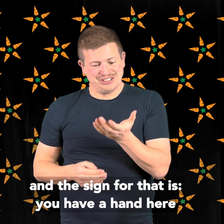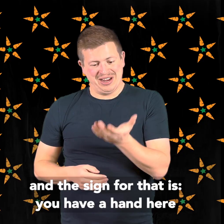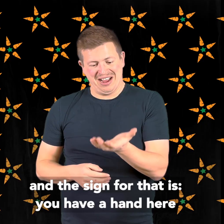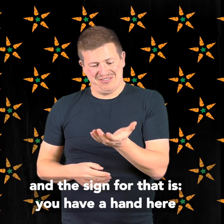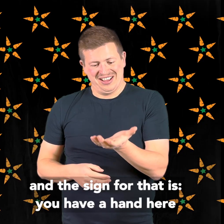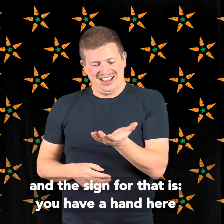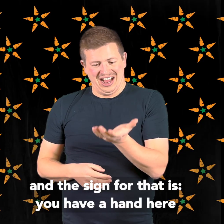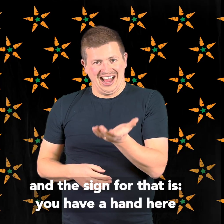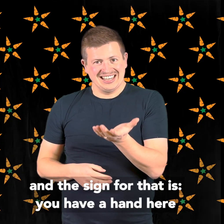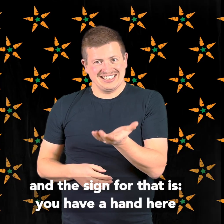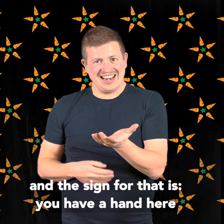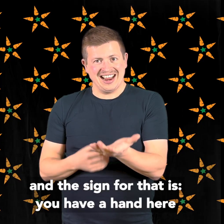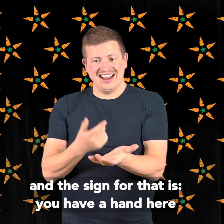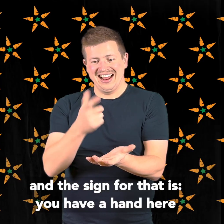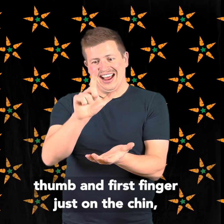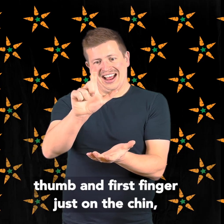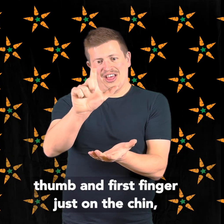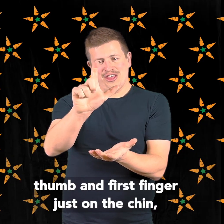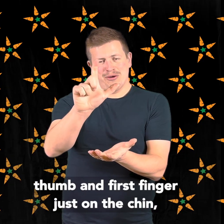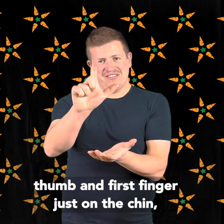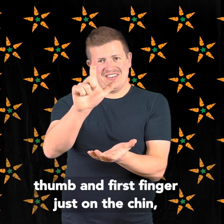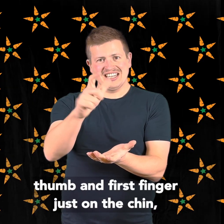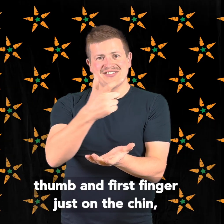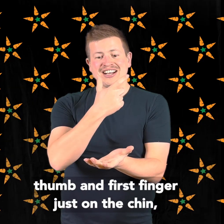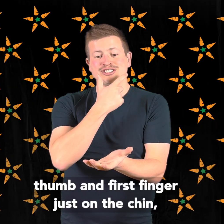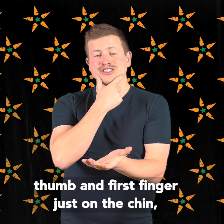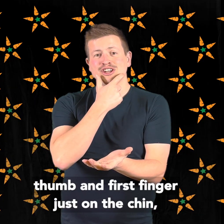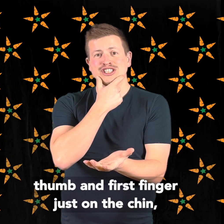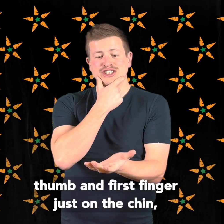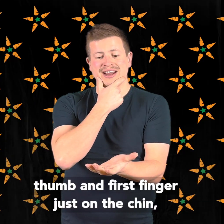have a hand here, thumb and first finger just on your chin.